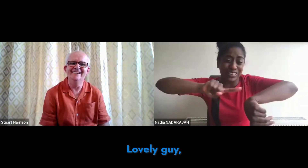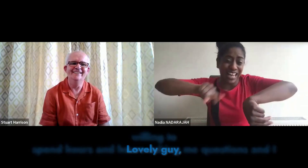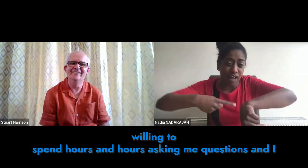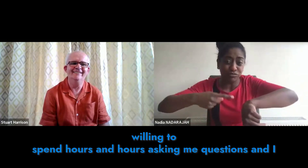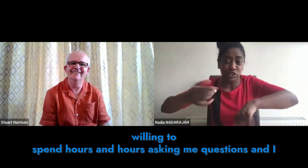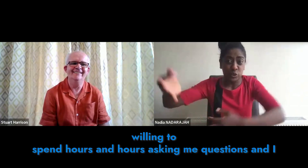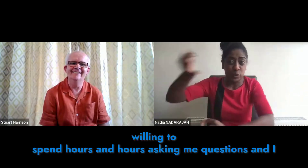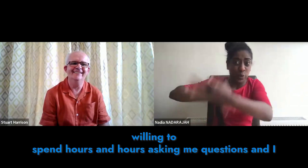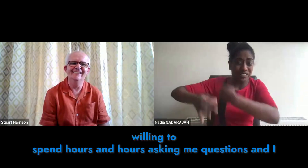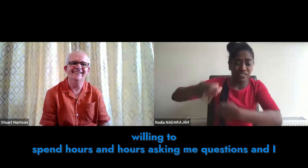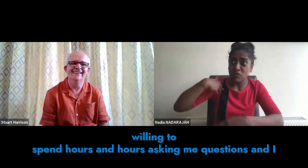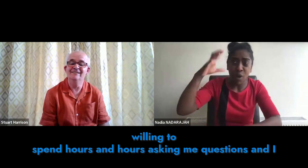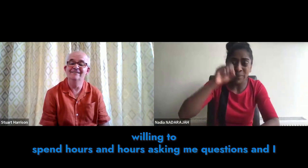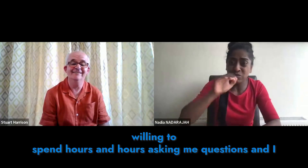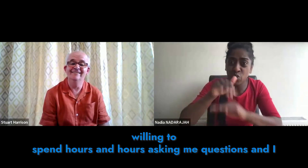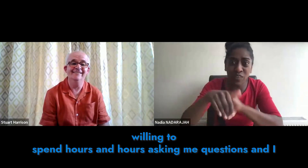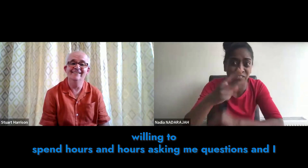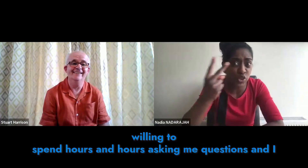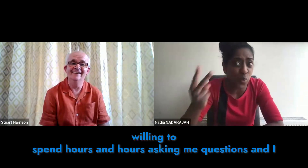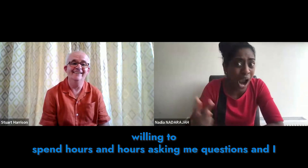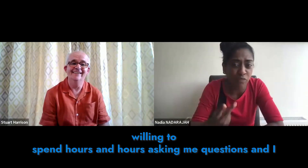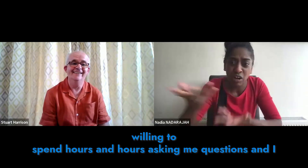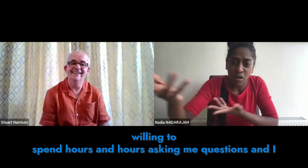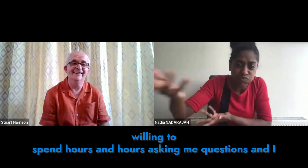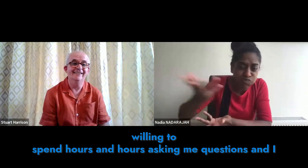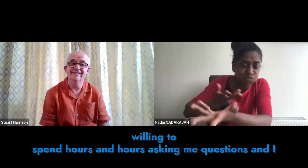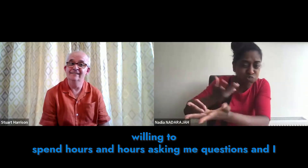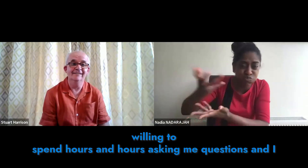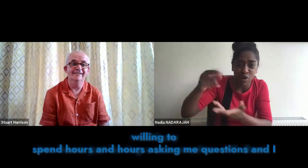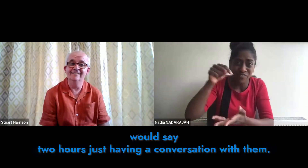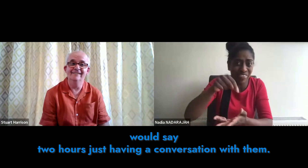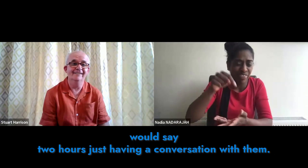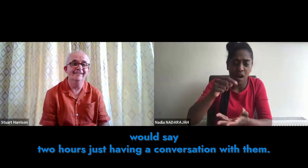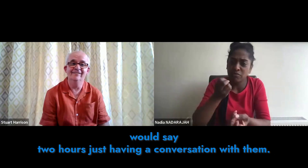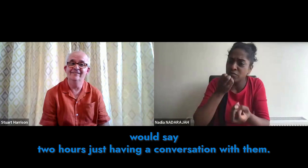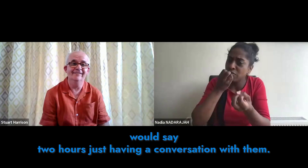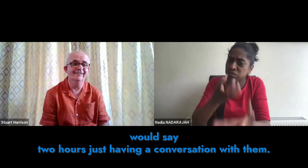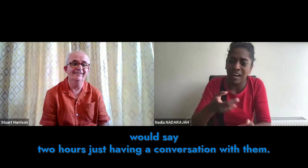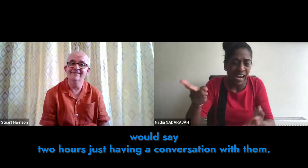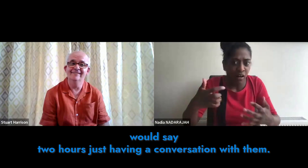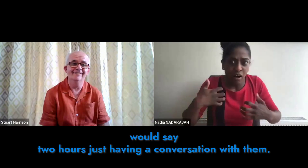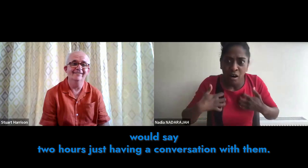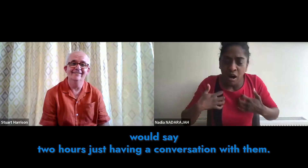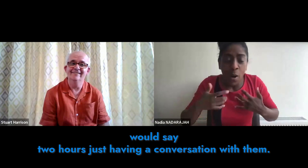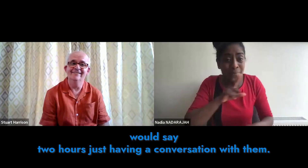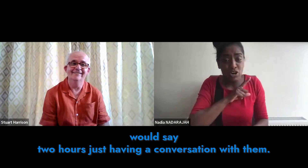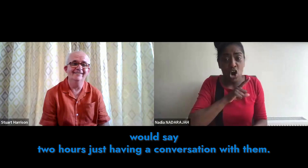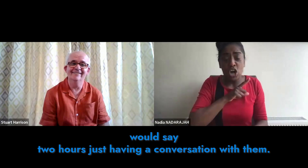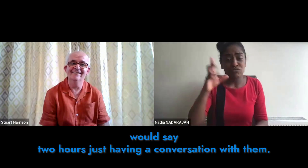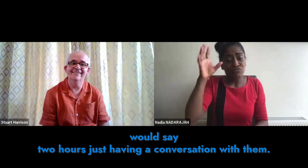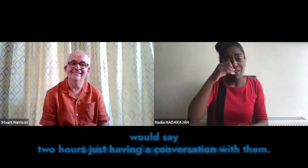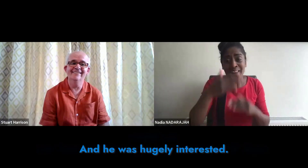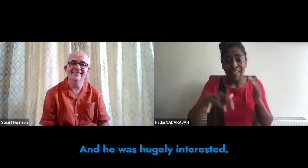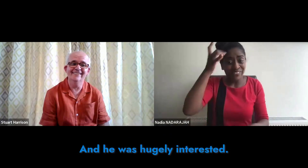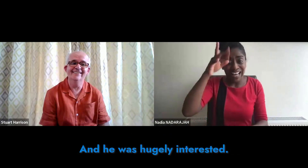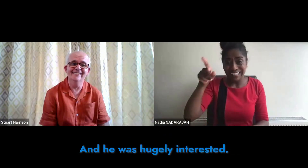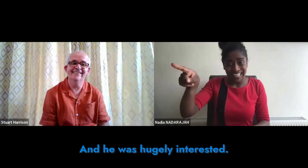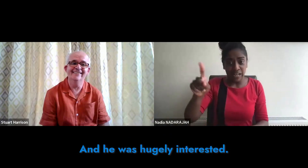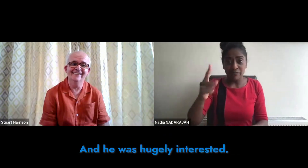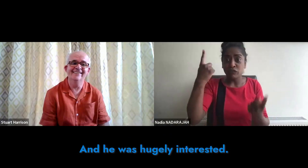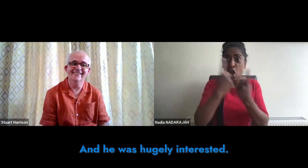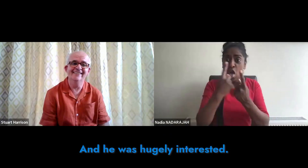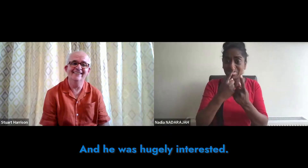guy, willing to spend hours and hours asking me questions. And I would say 2 hours just having a conversation with them. And he